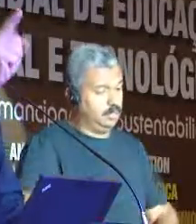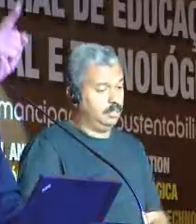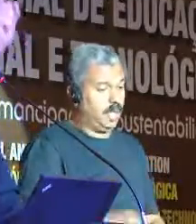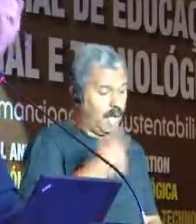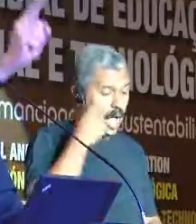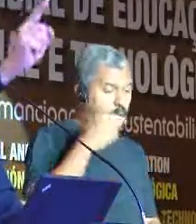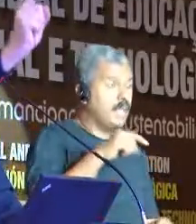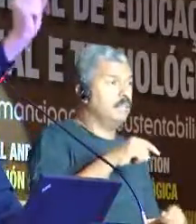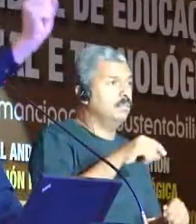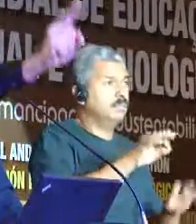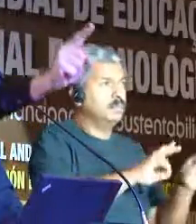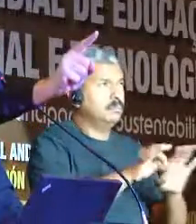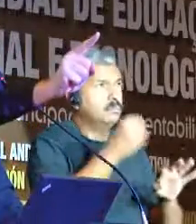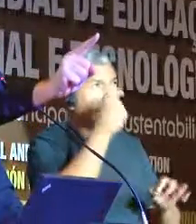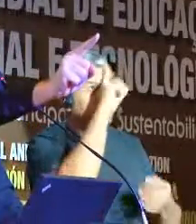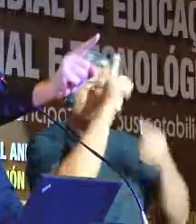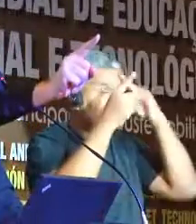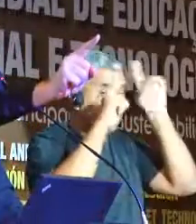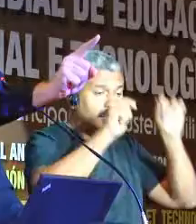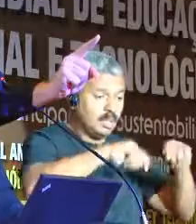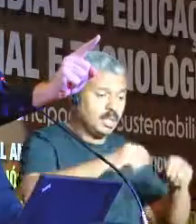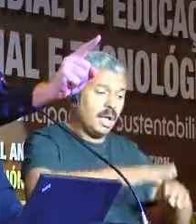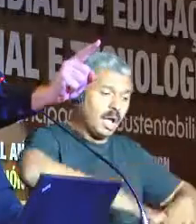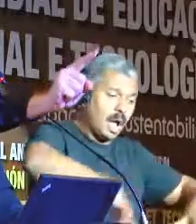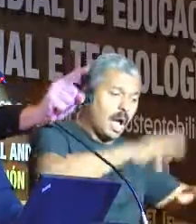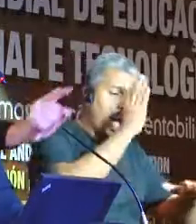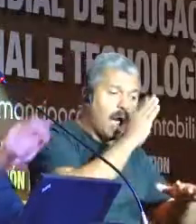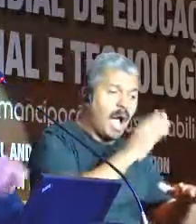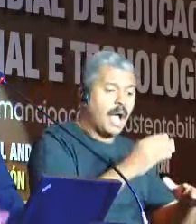to export out of Brazil.